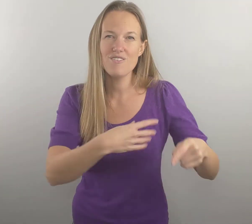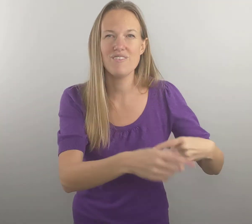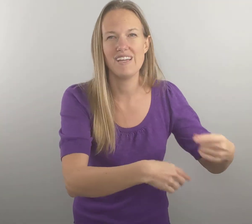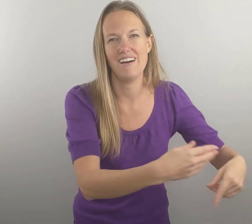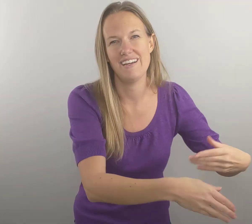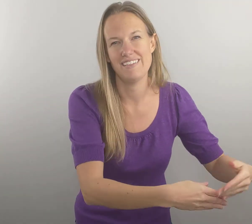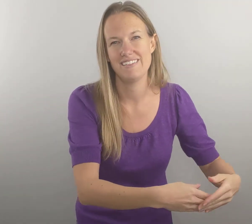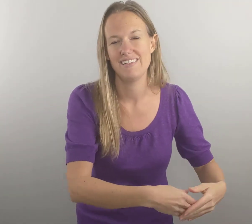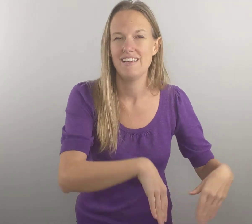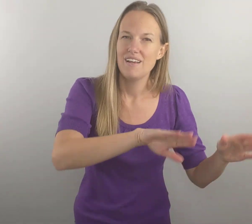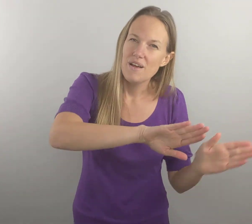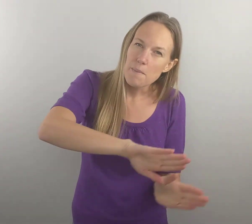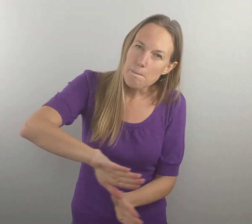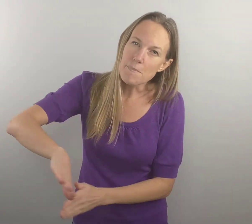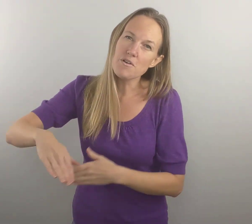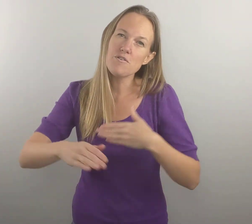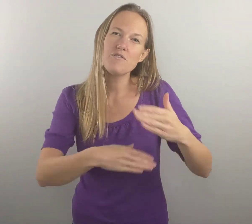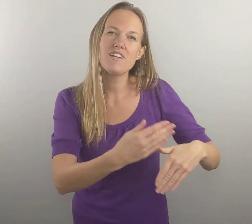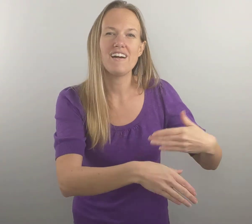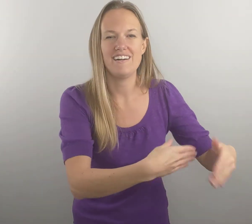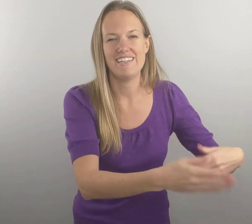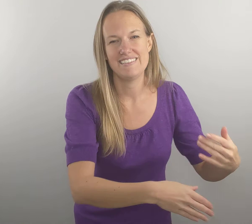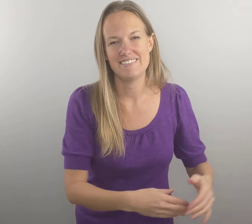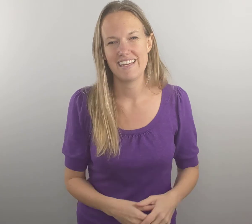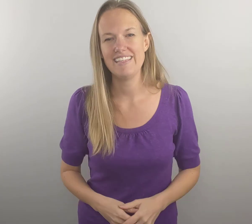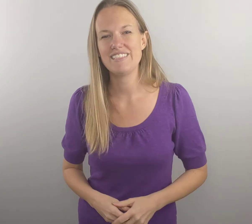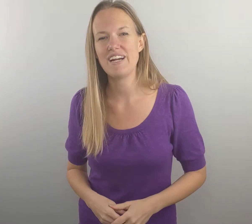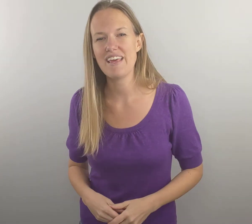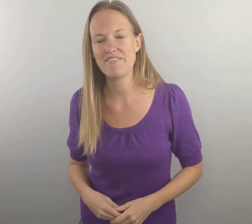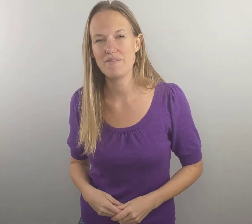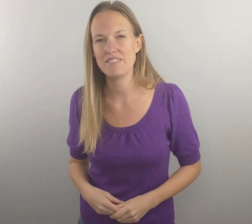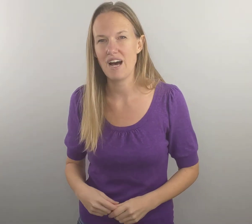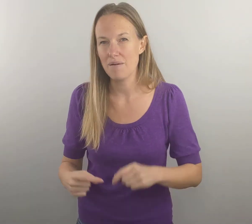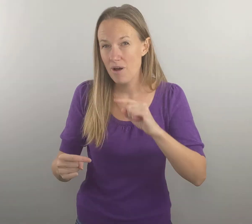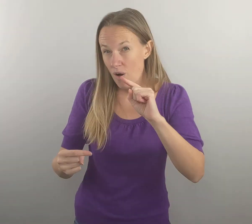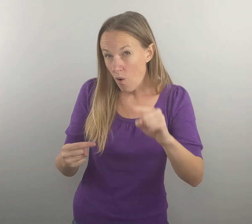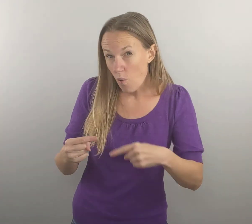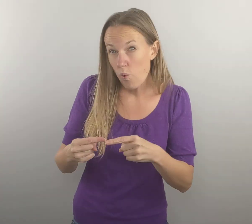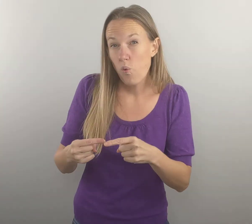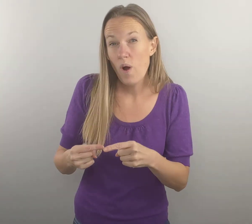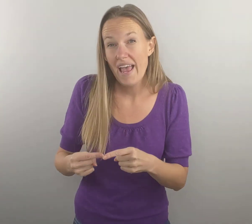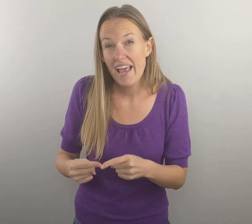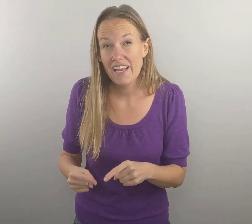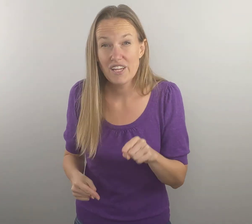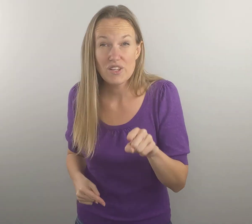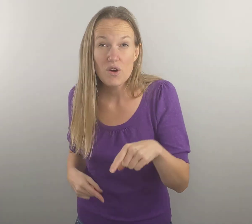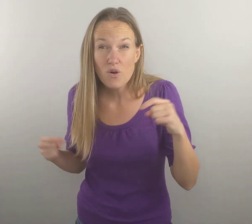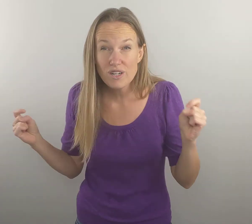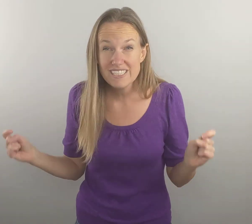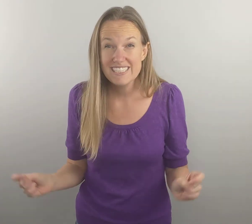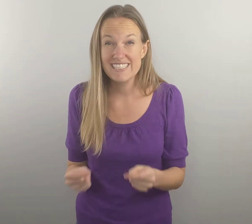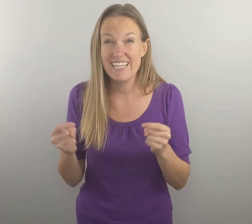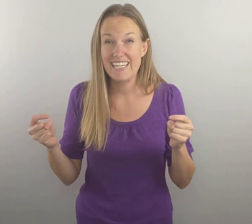Moving on. Moving on. Okay, let's try that from the top. When your